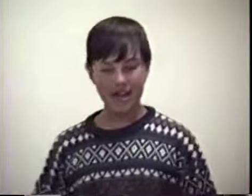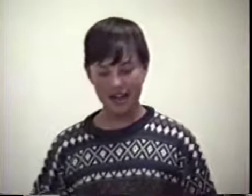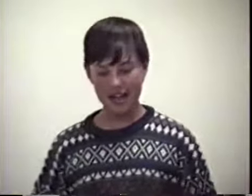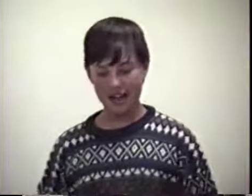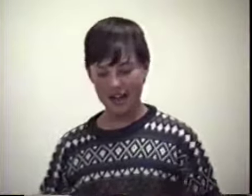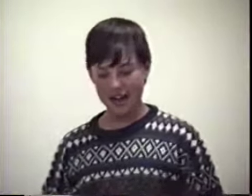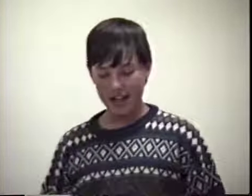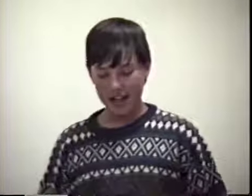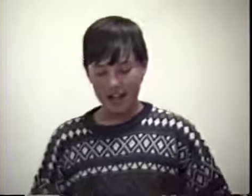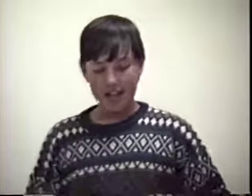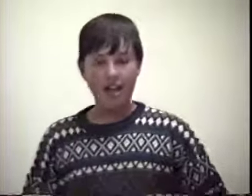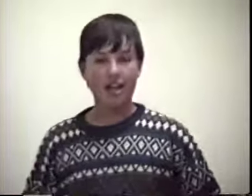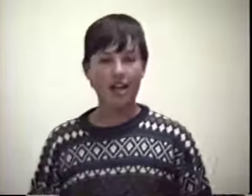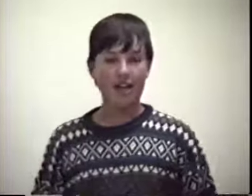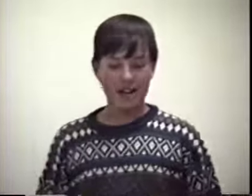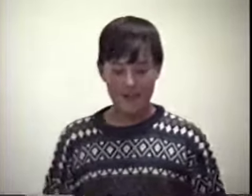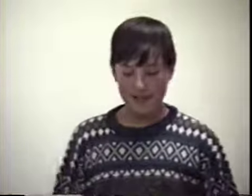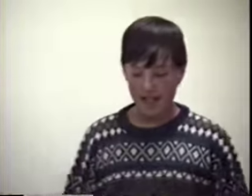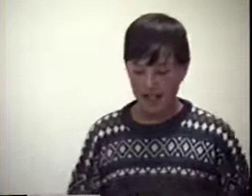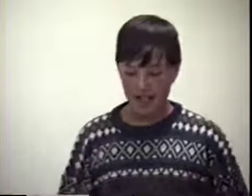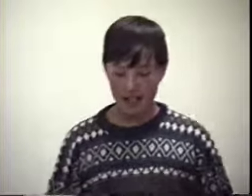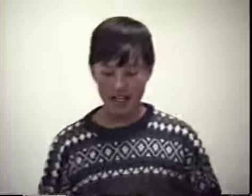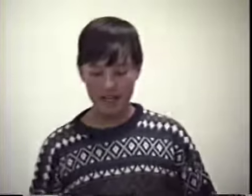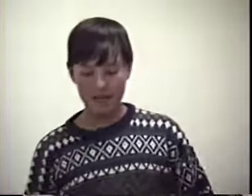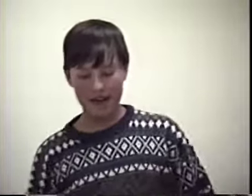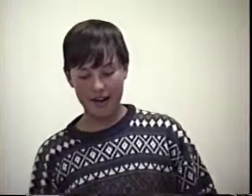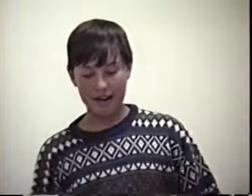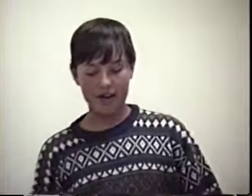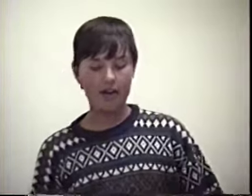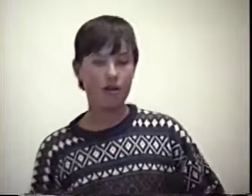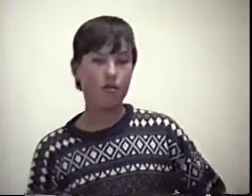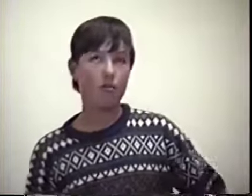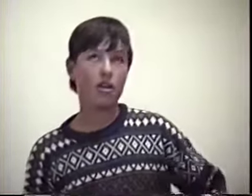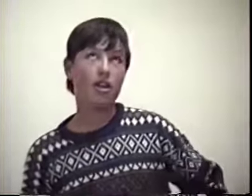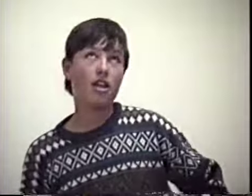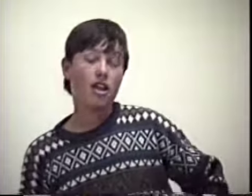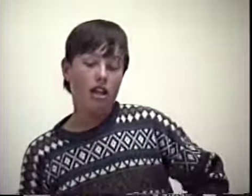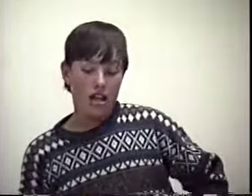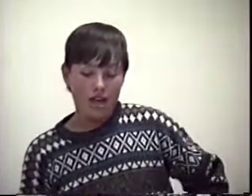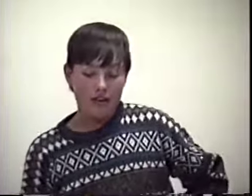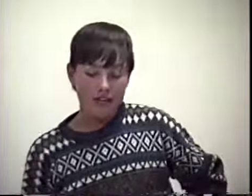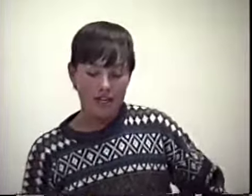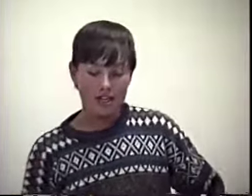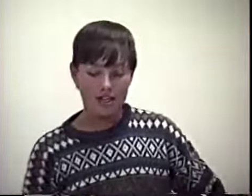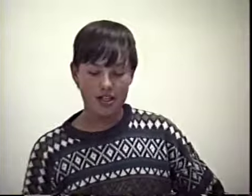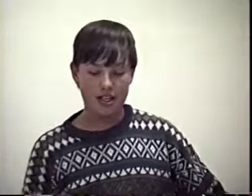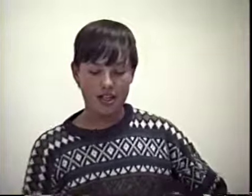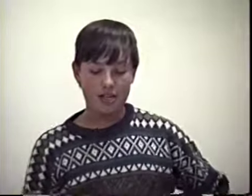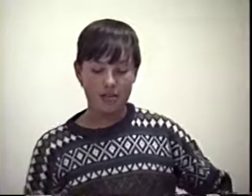9th grade, and I don't have any Indian background. But the reason I took this class is